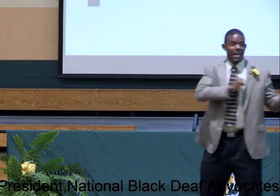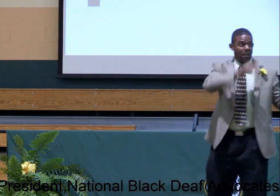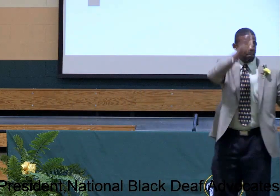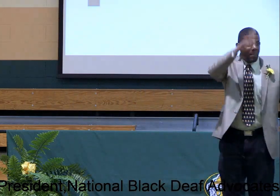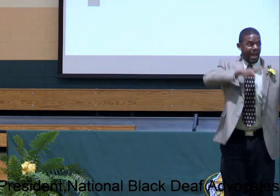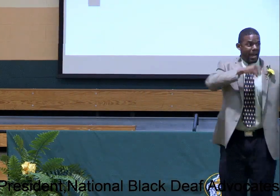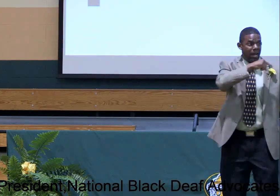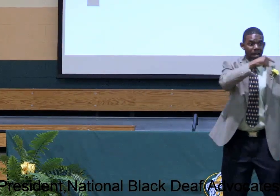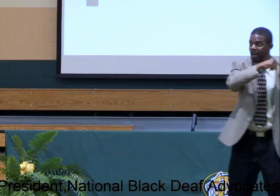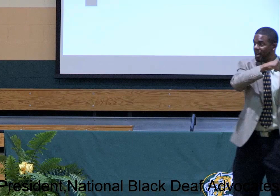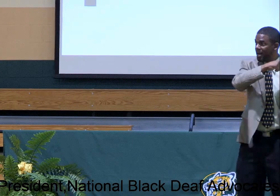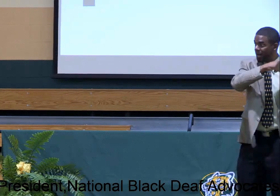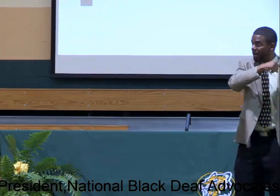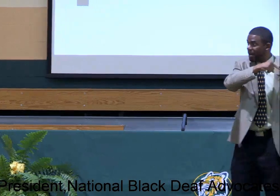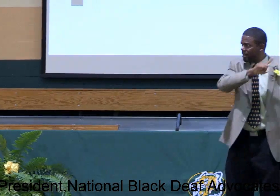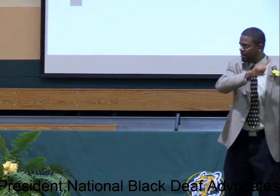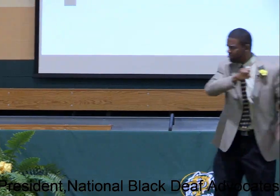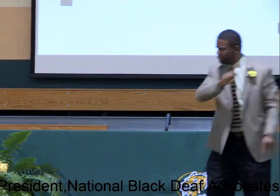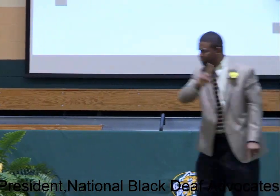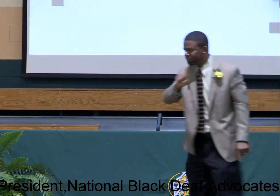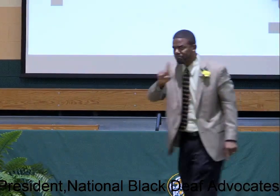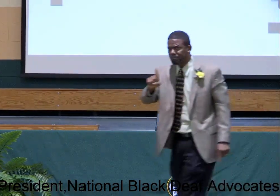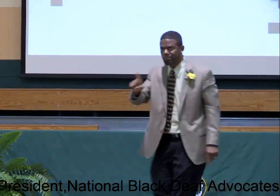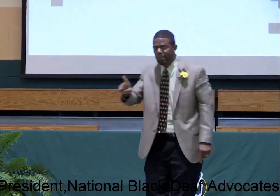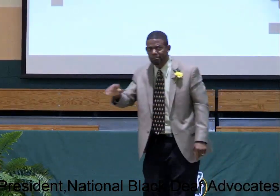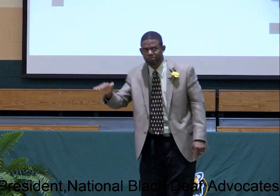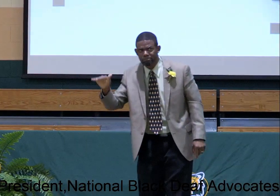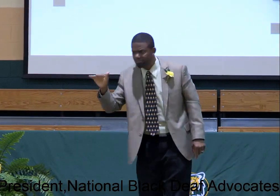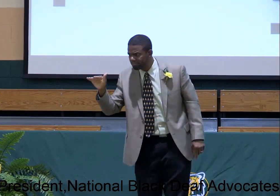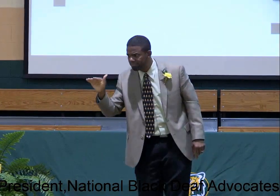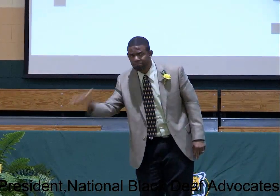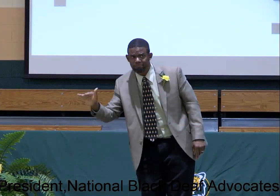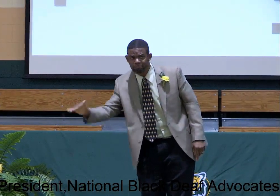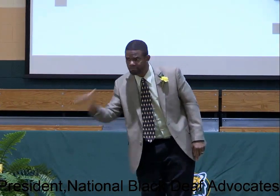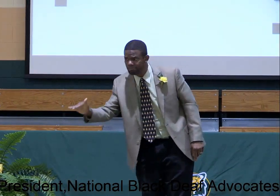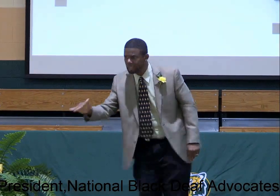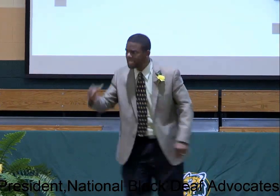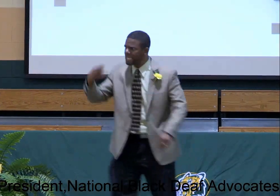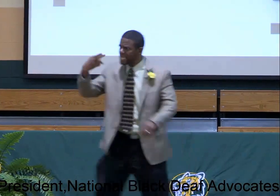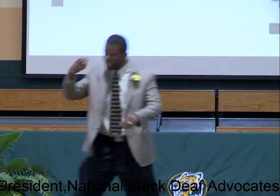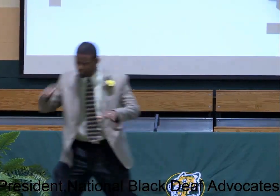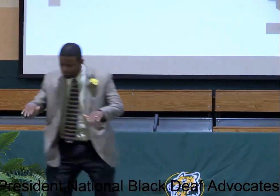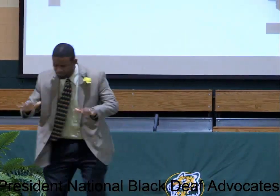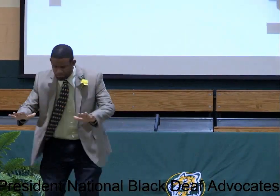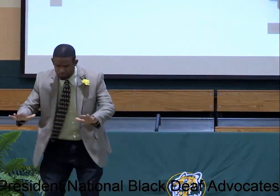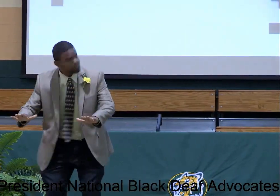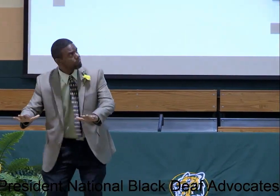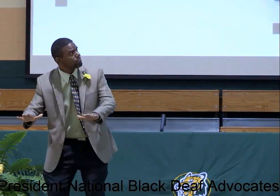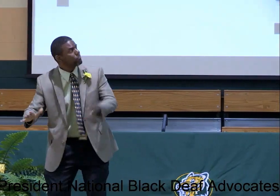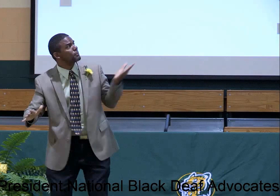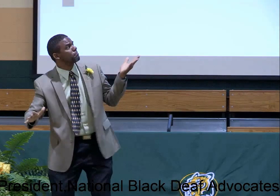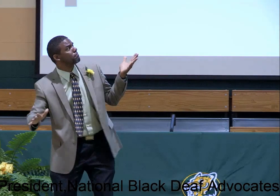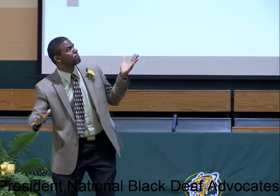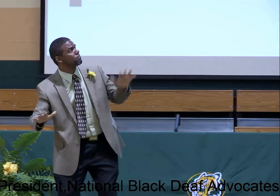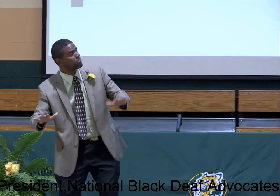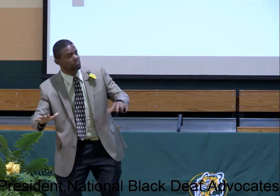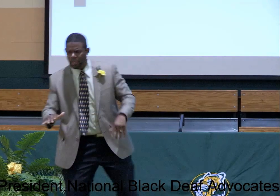other senator from Louisiana walked in, walked up to him and said, "Hey." And he looked up and he said,